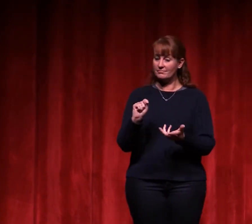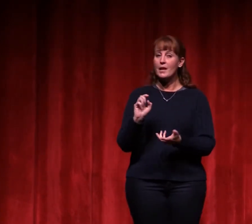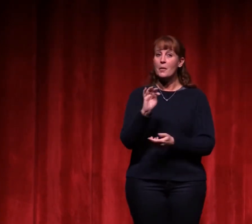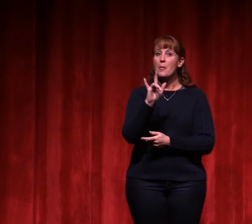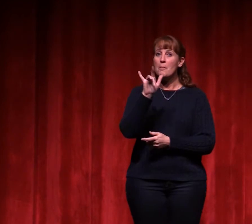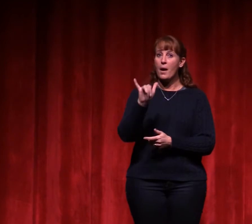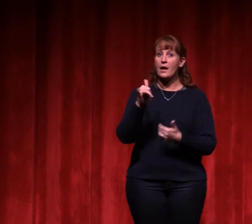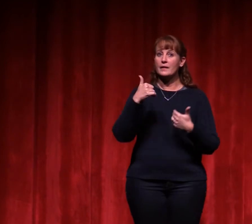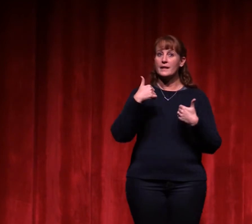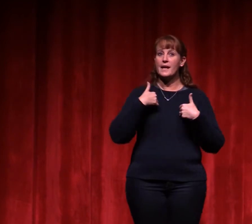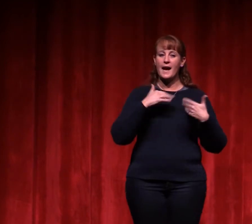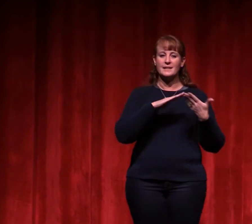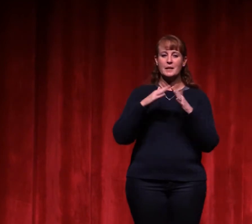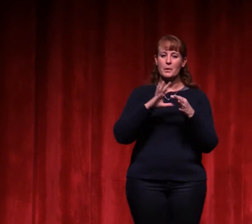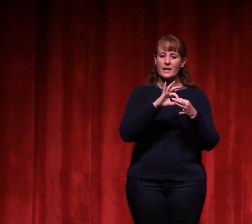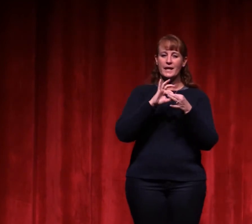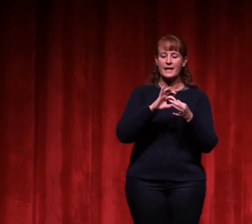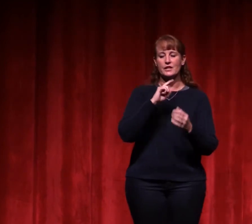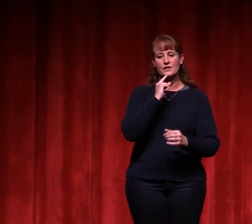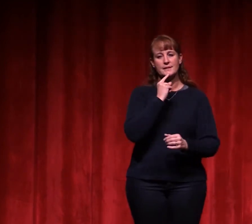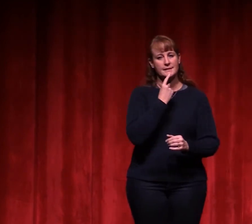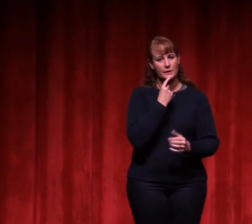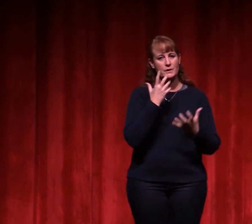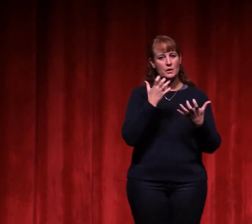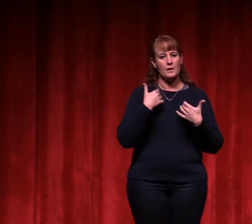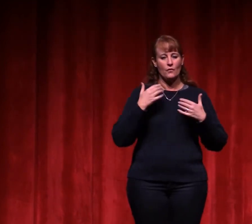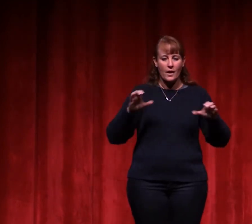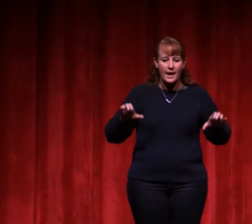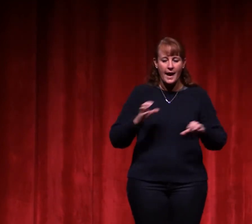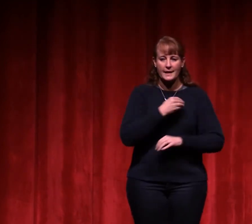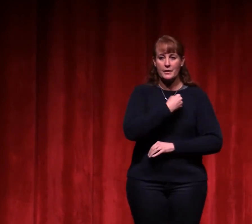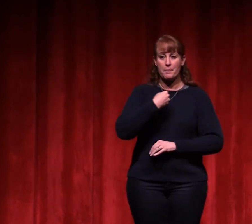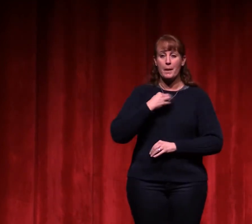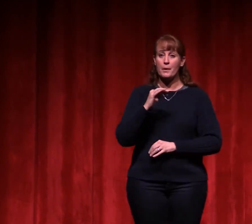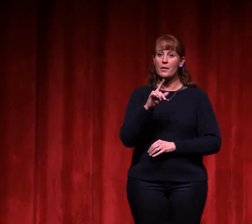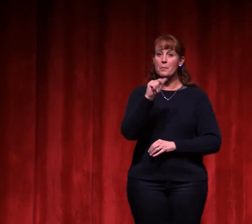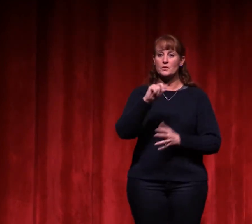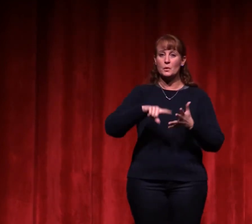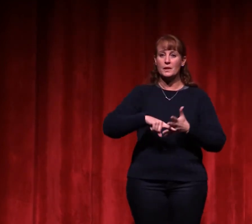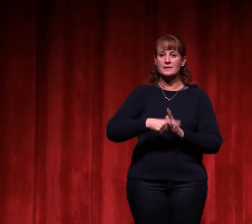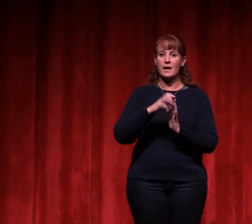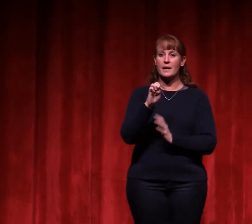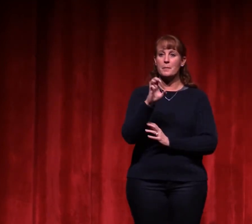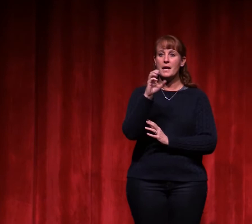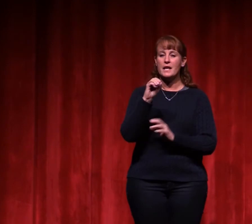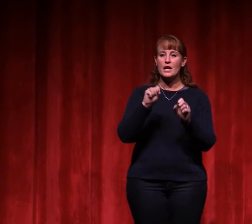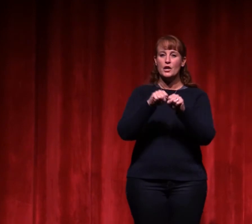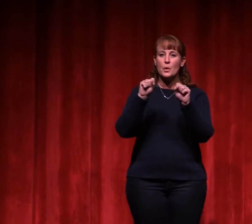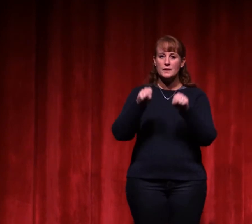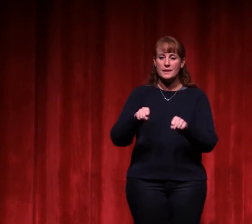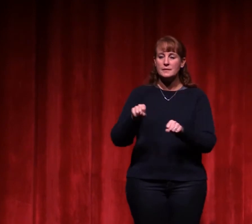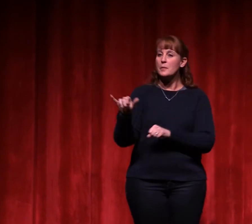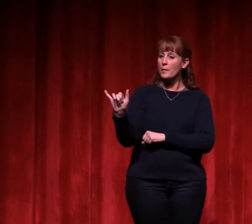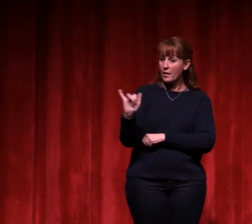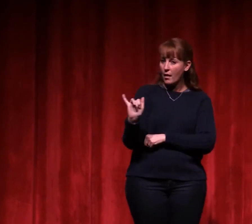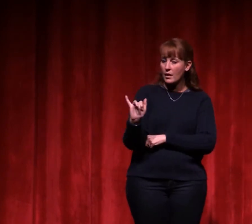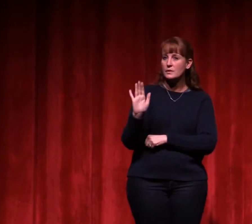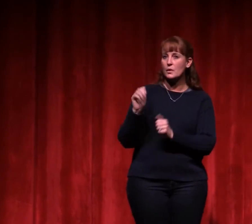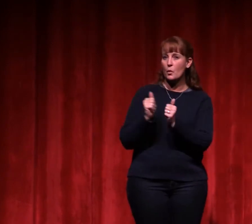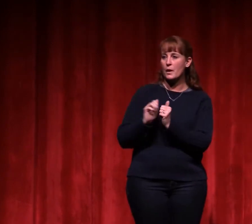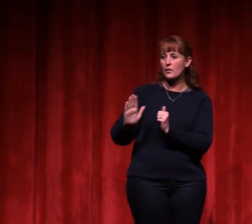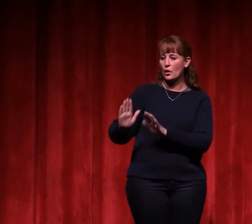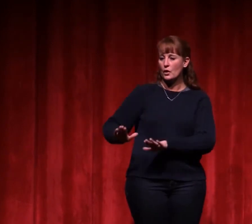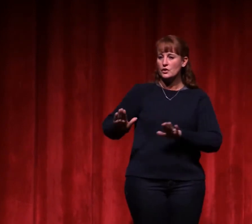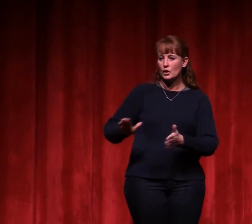Molly takes community connection seriously as an active member of the Missoula startup ecosystem, in addition to her